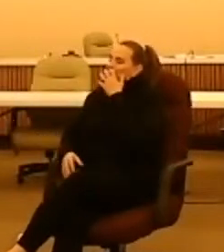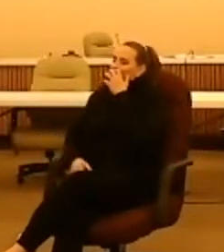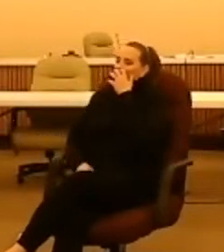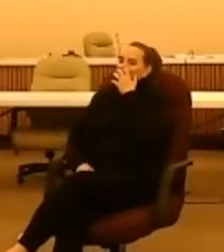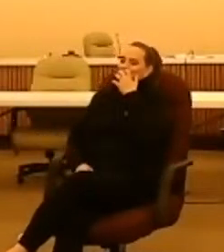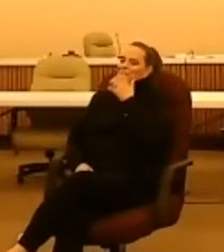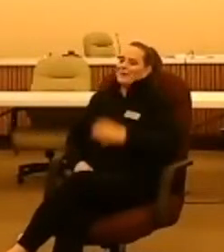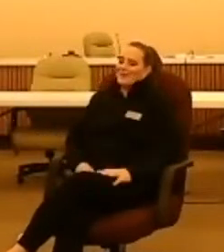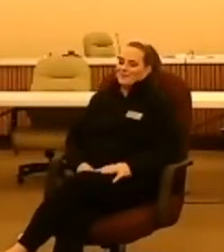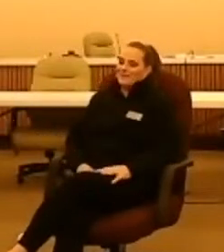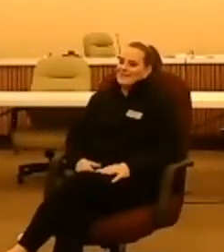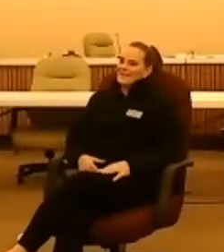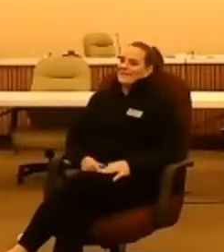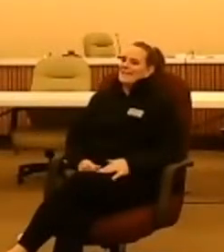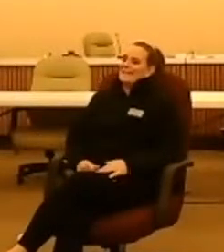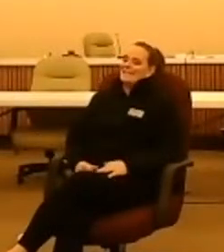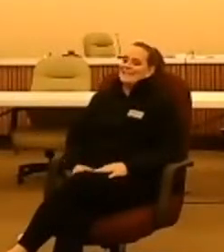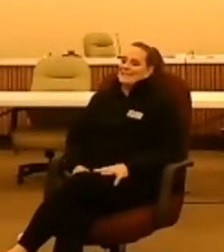right.